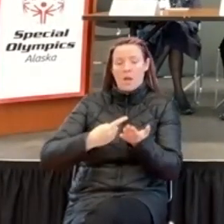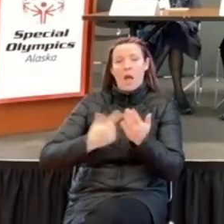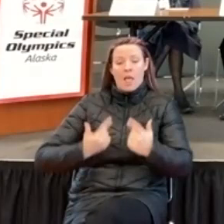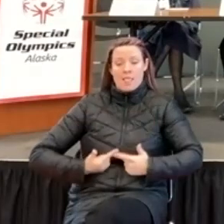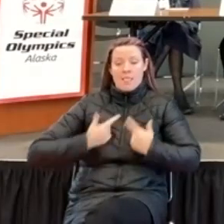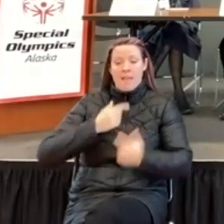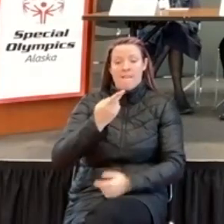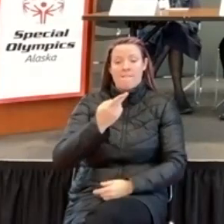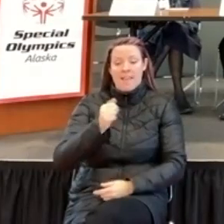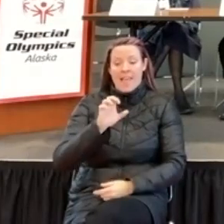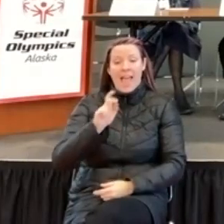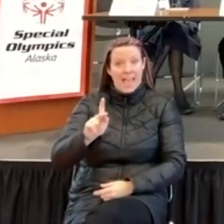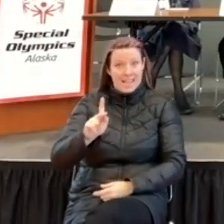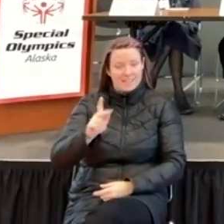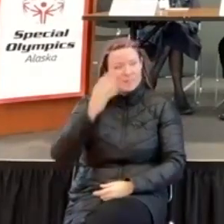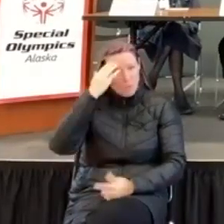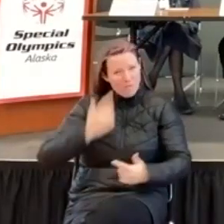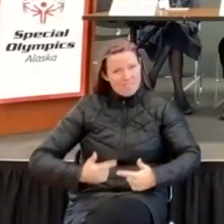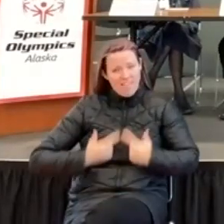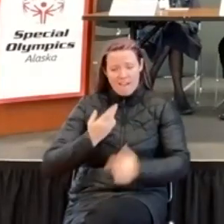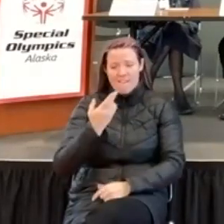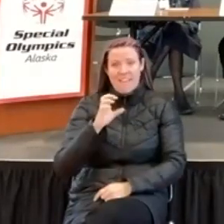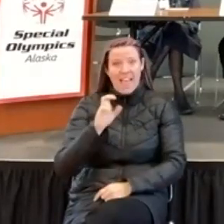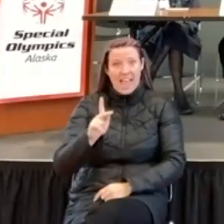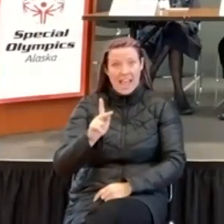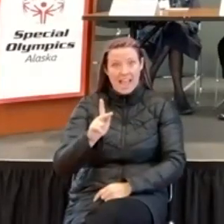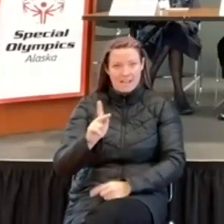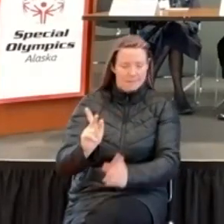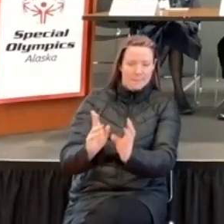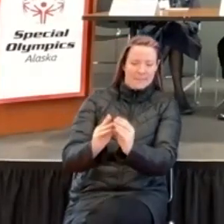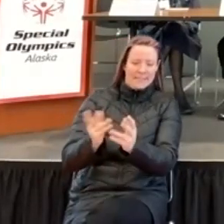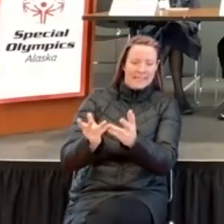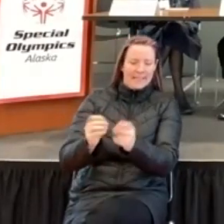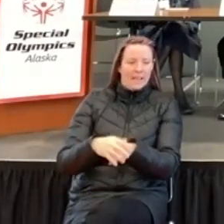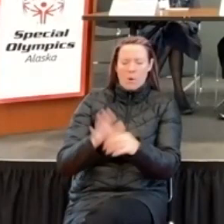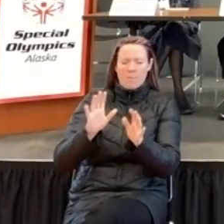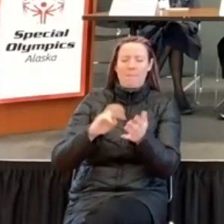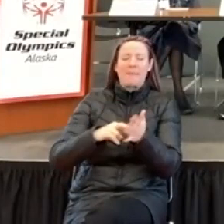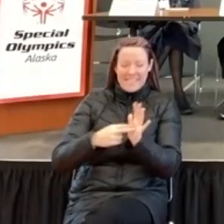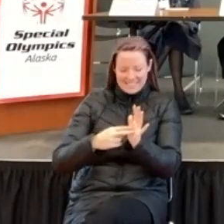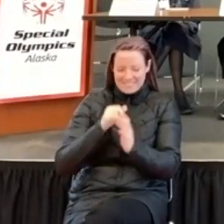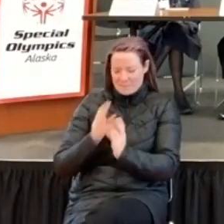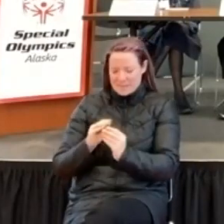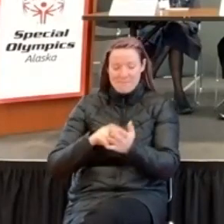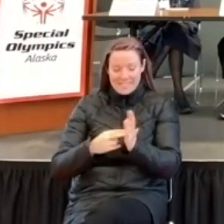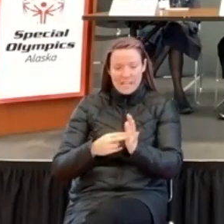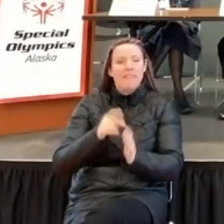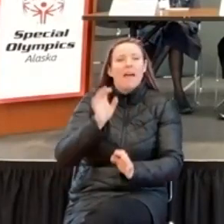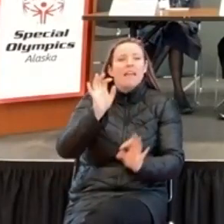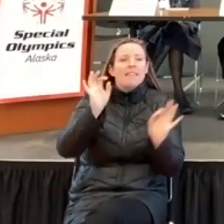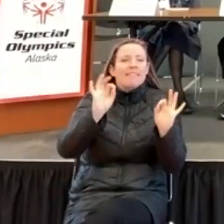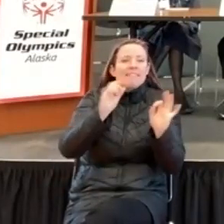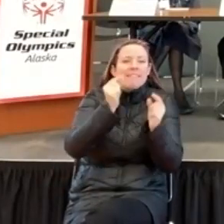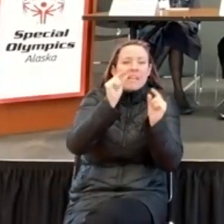hacks. And if any of you know what the life hack meaning is, it's the little things we do every day that allow us to